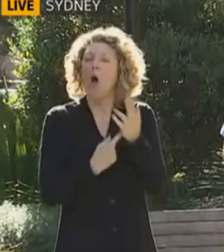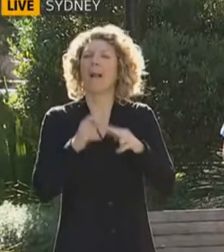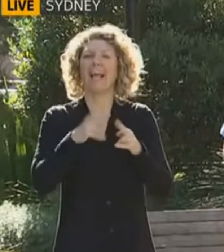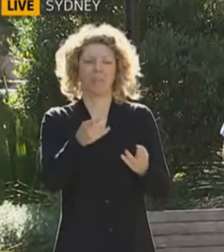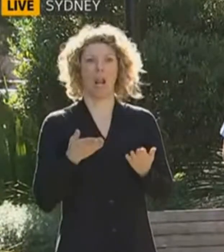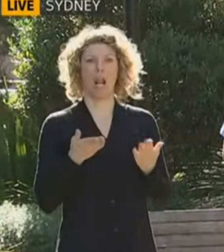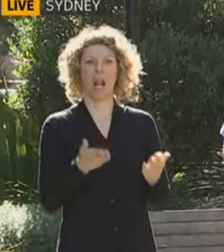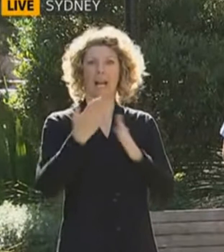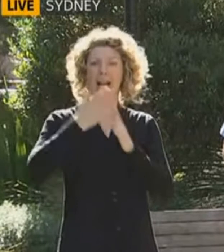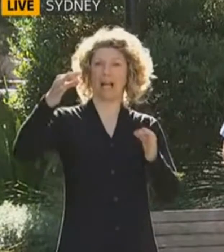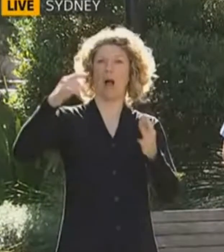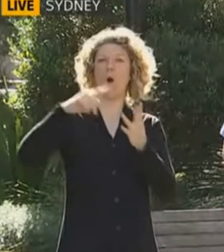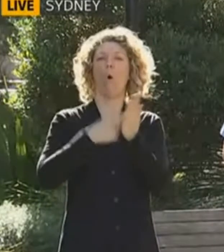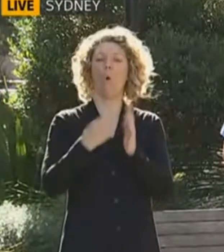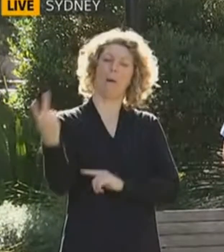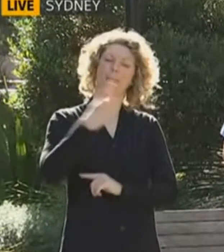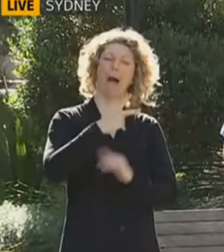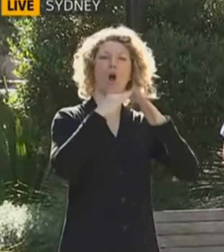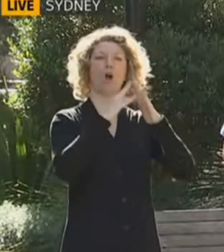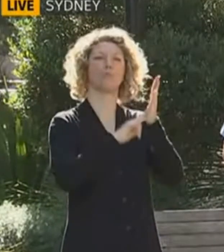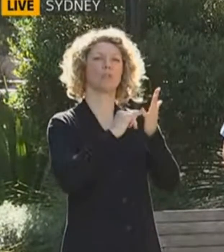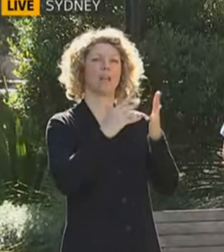those who are returning New South Wales residents.